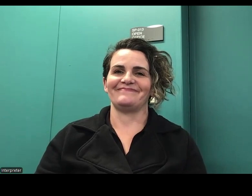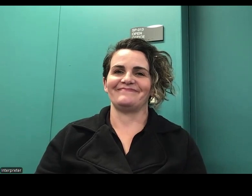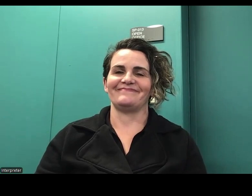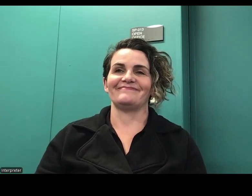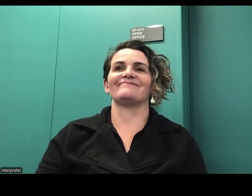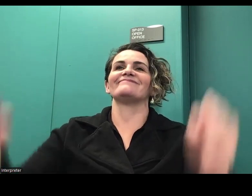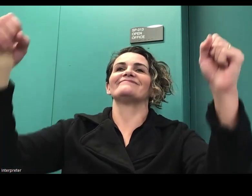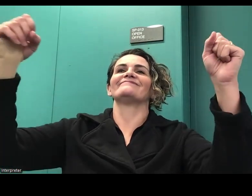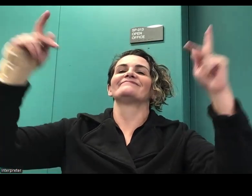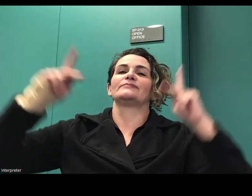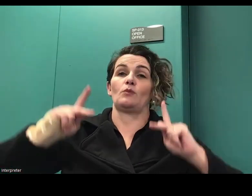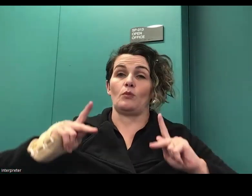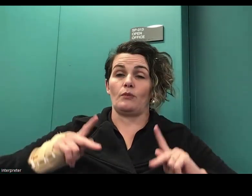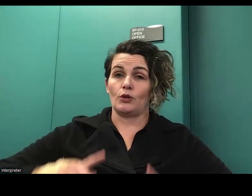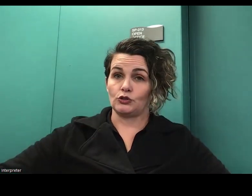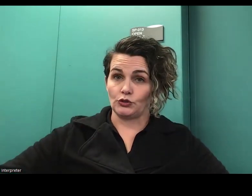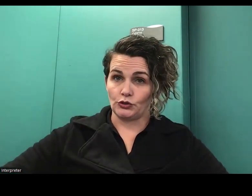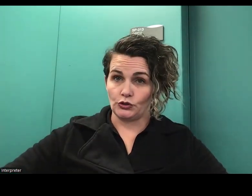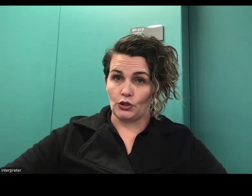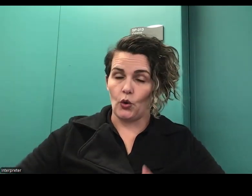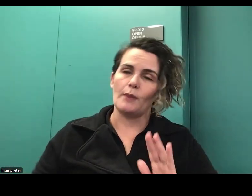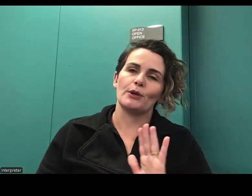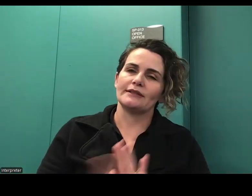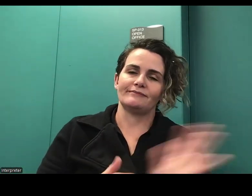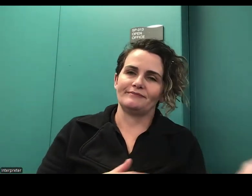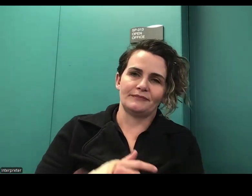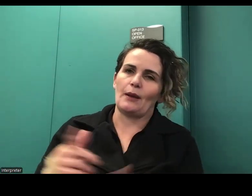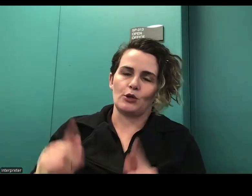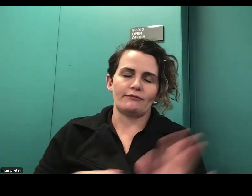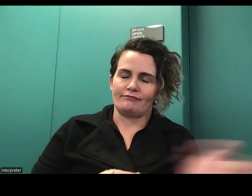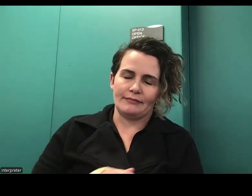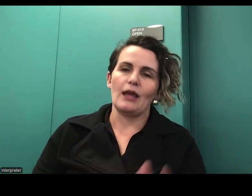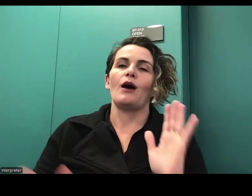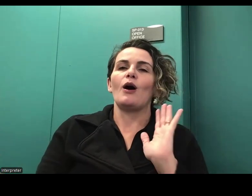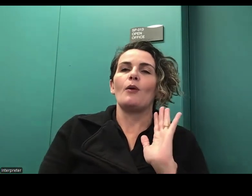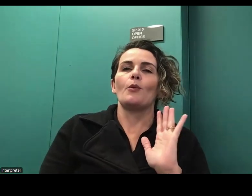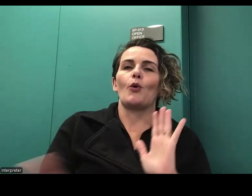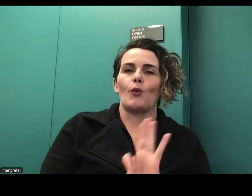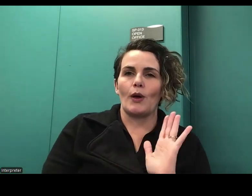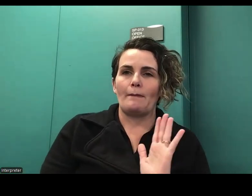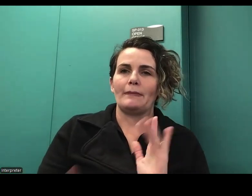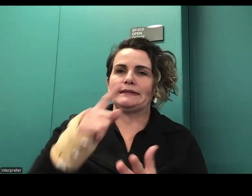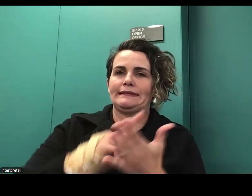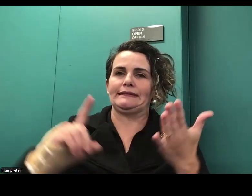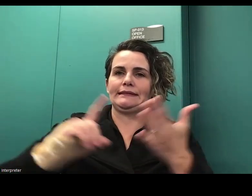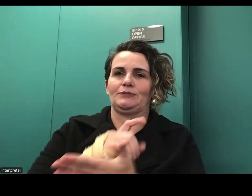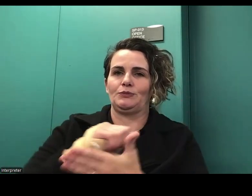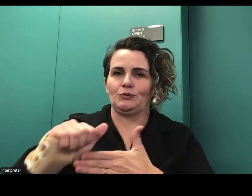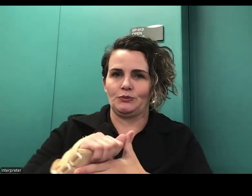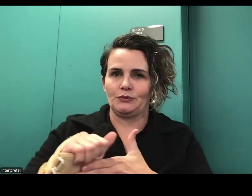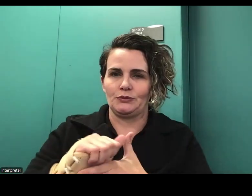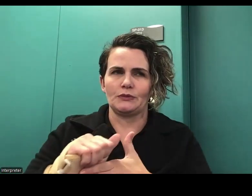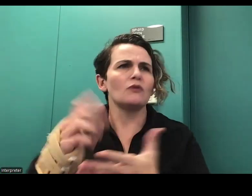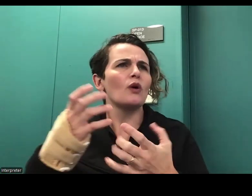So a prohibited discriminatory practice. So this is, I want to bring some light. I always try to bring hope and light. Like I've got a